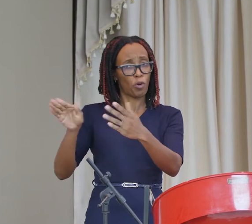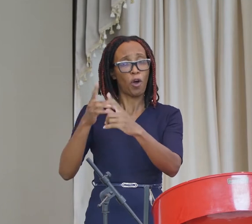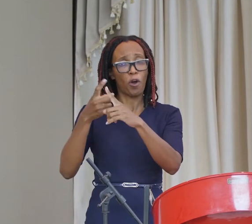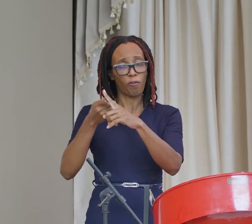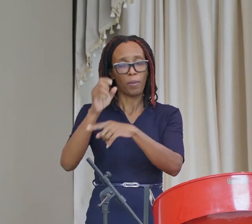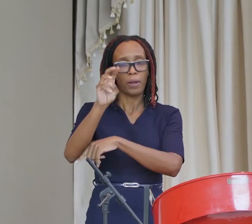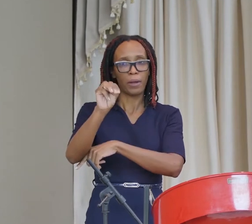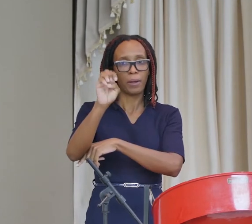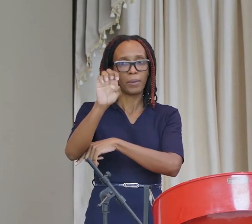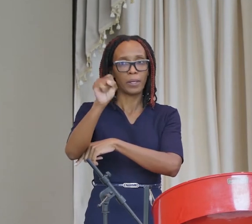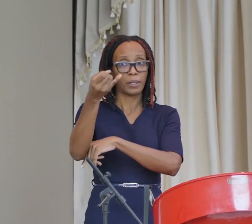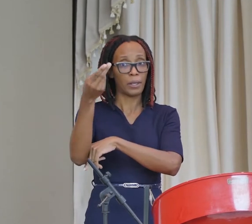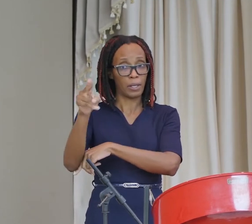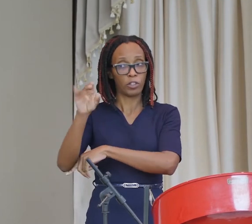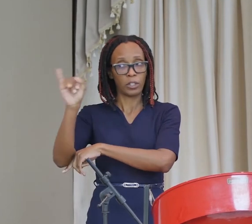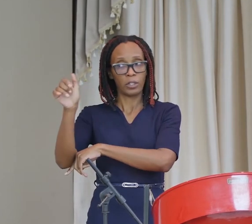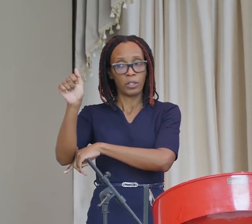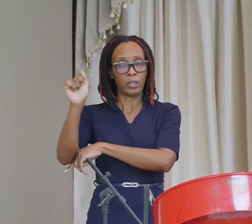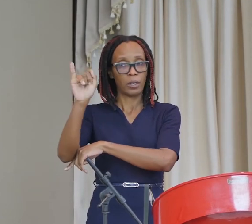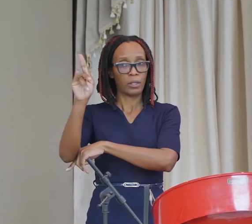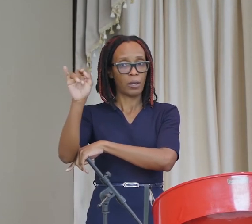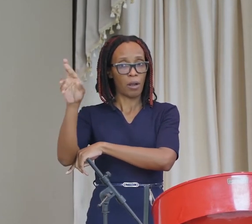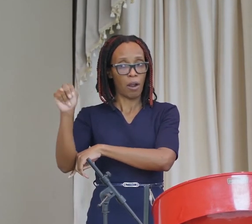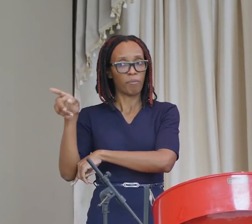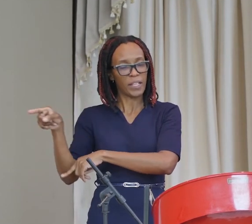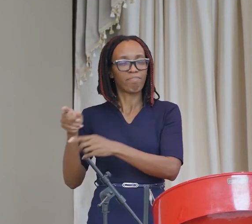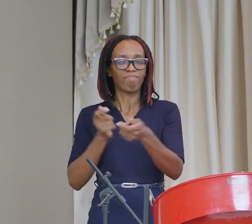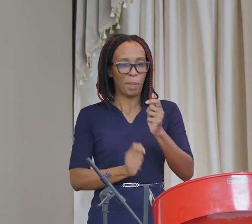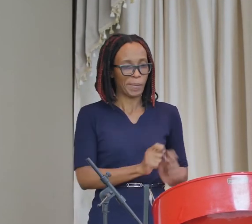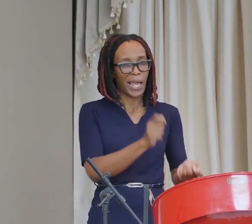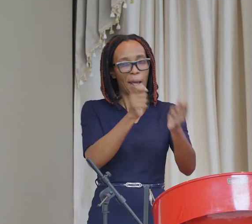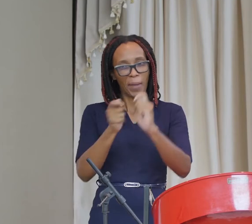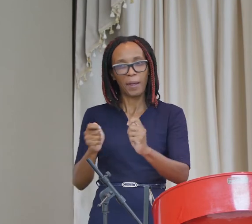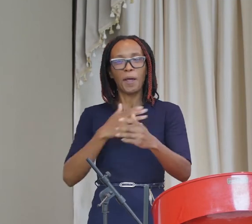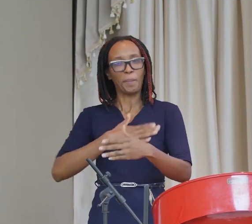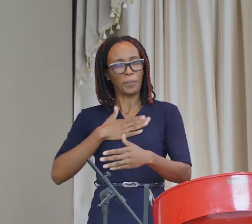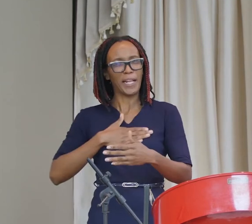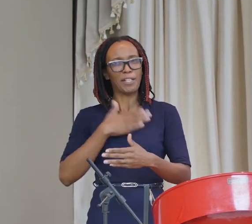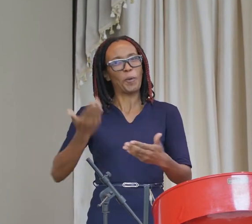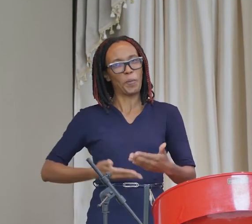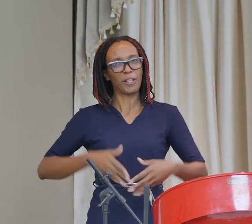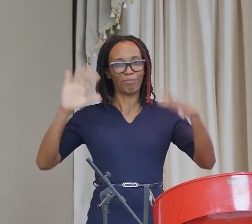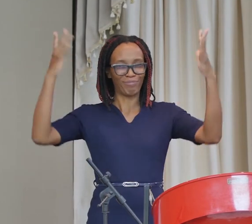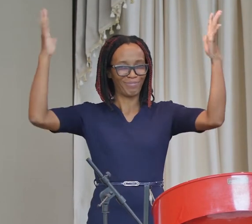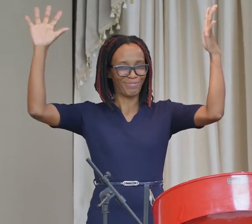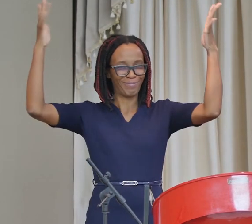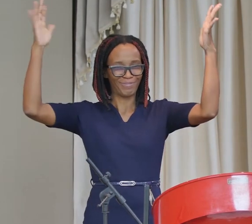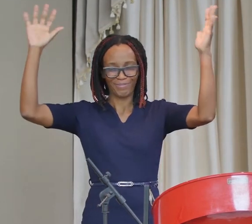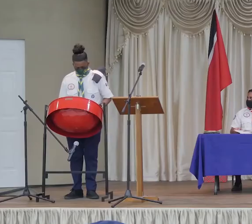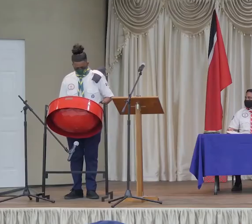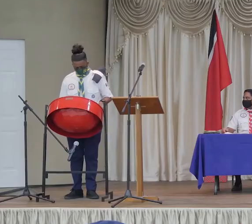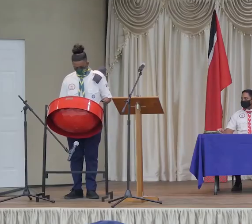Messiah, who will be doing something on our national instrument. So please help me welcome him to the stage.